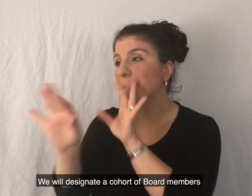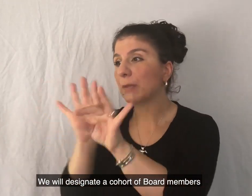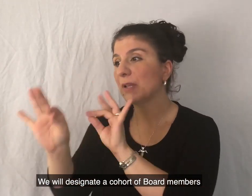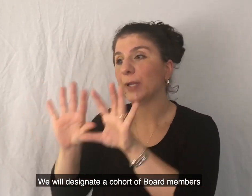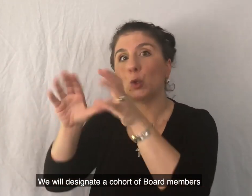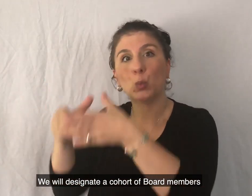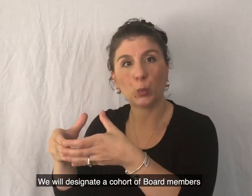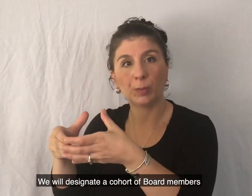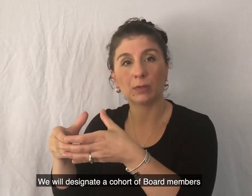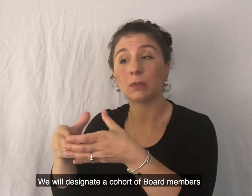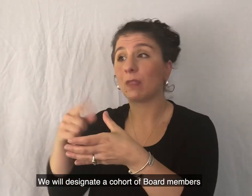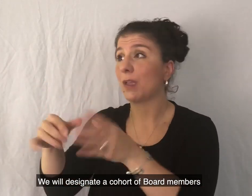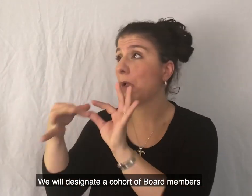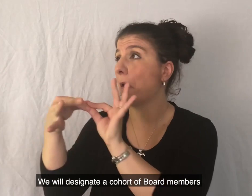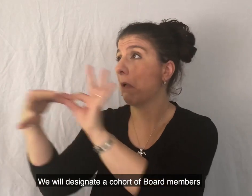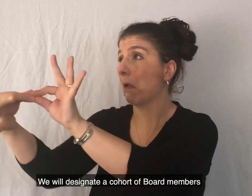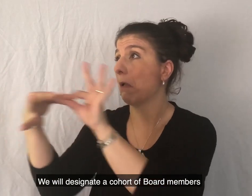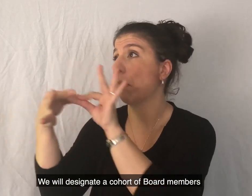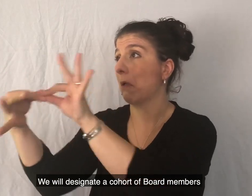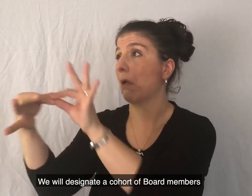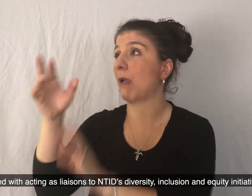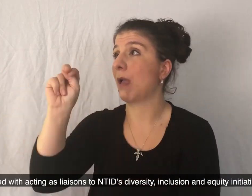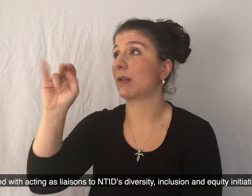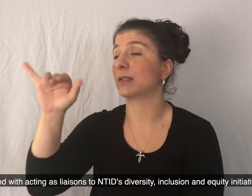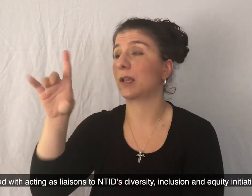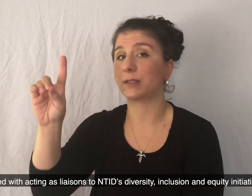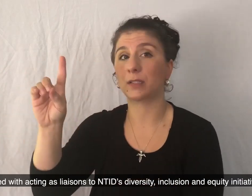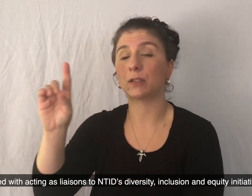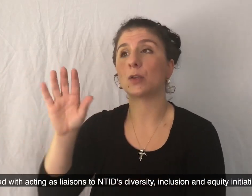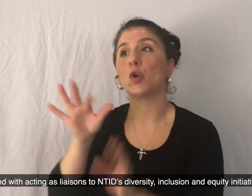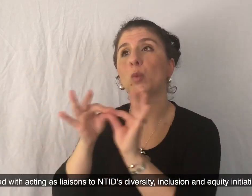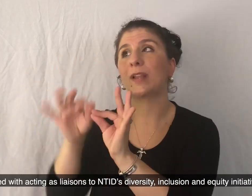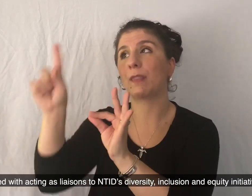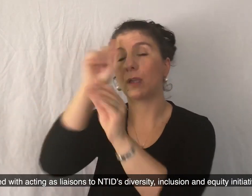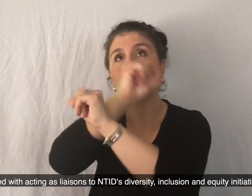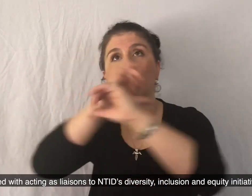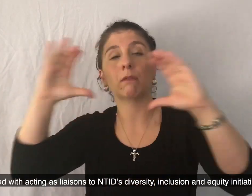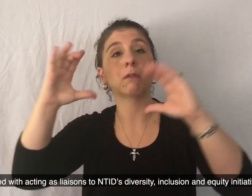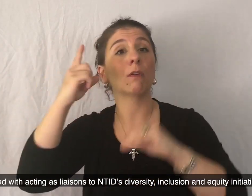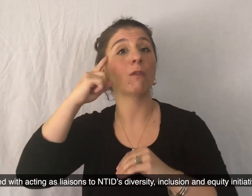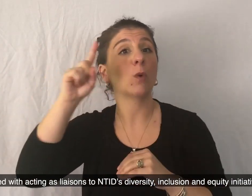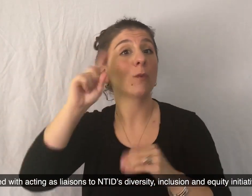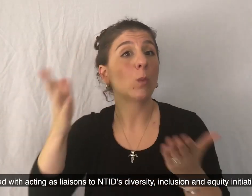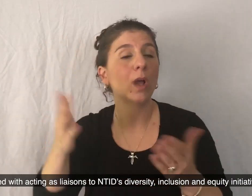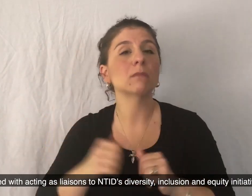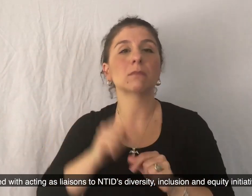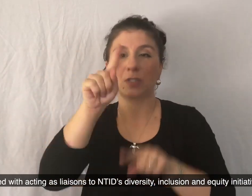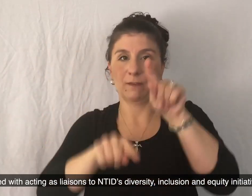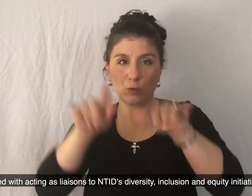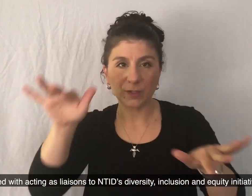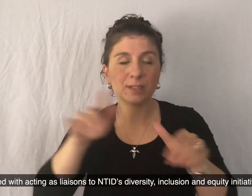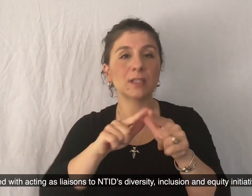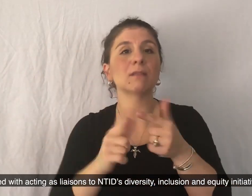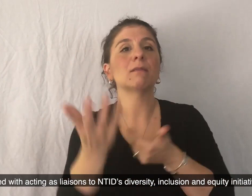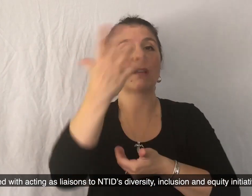of board members tasked with acting as liaisons to NTID's diversity, equity, and